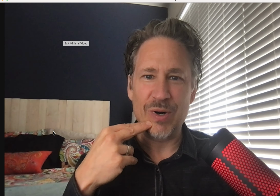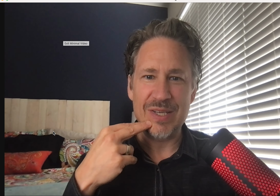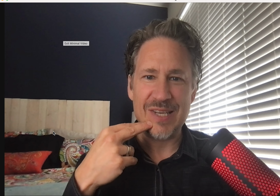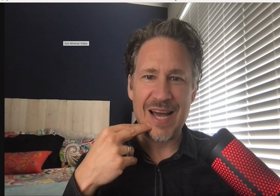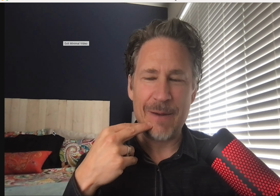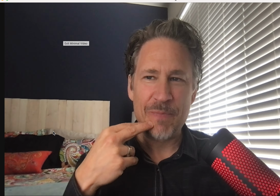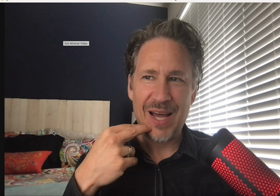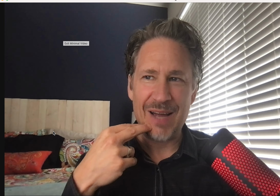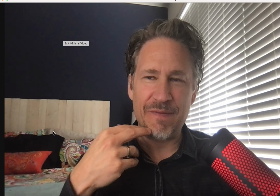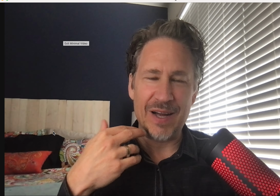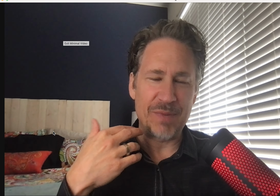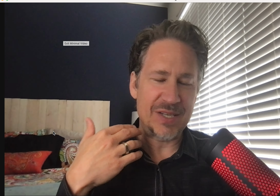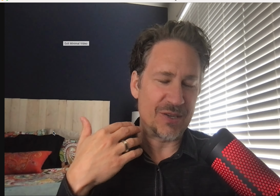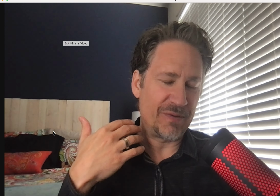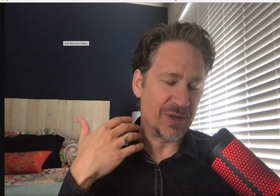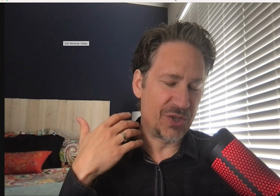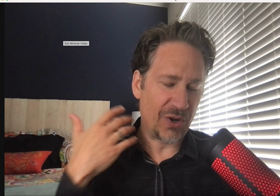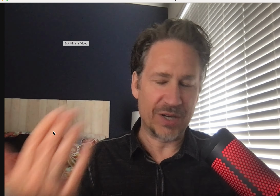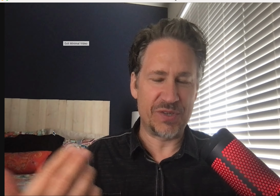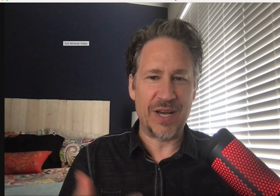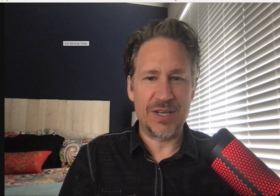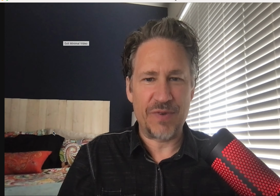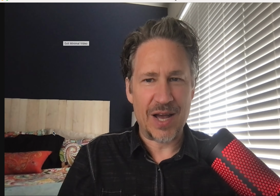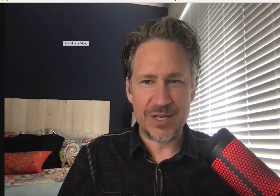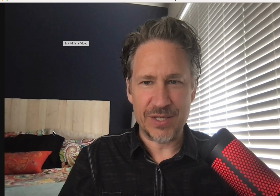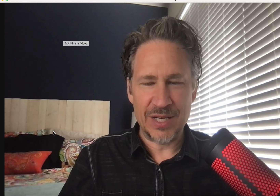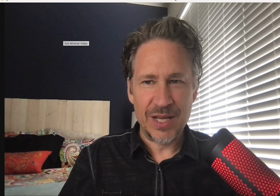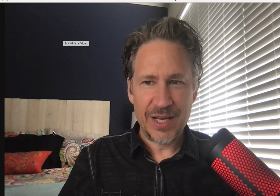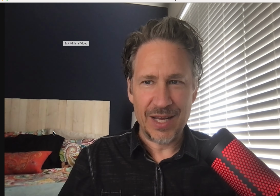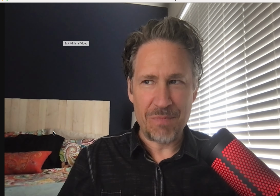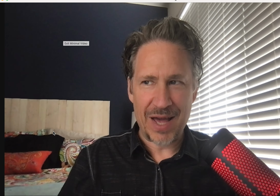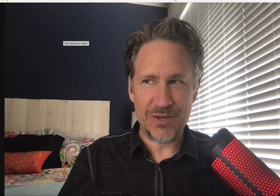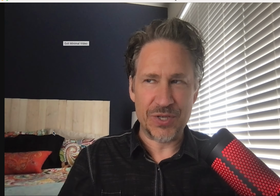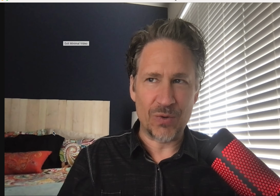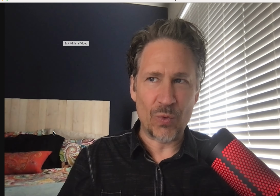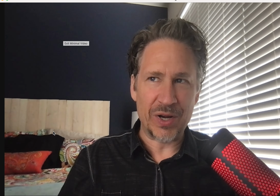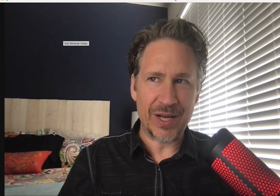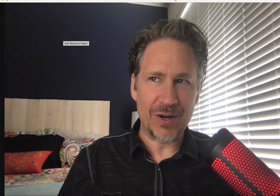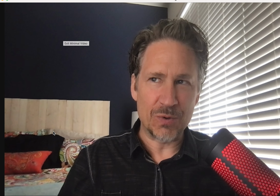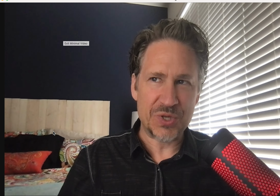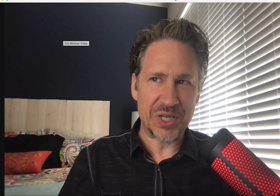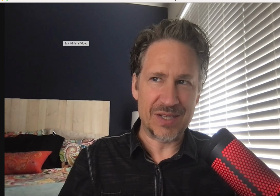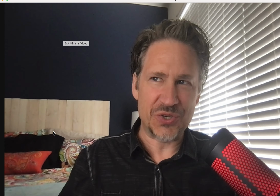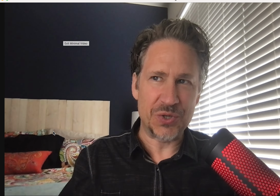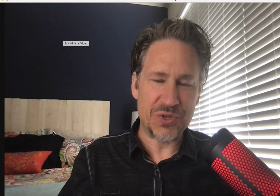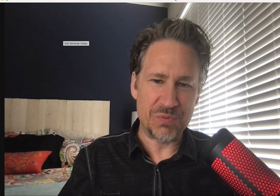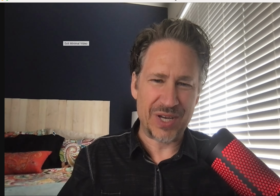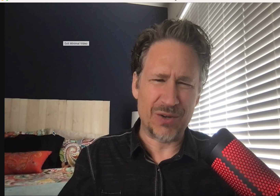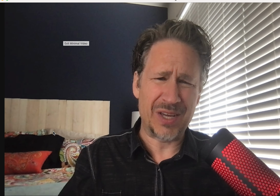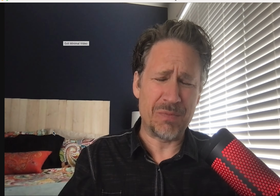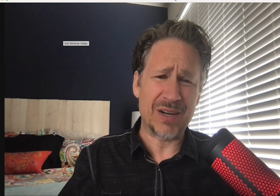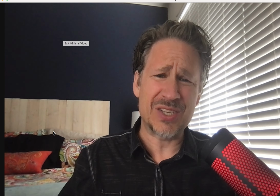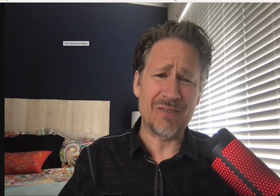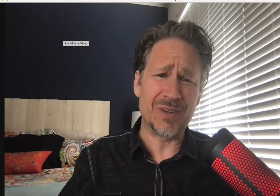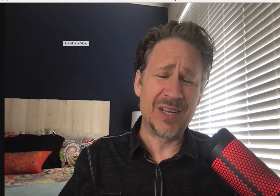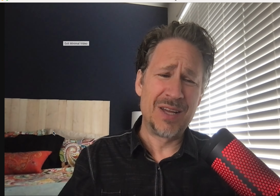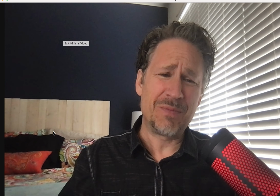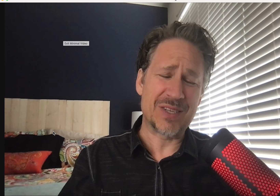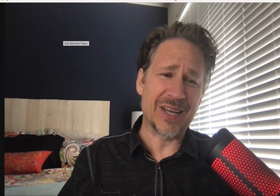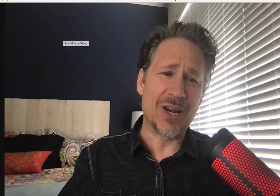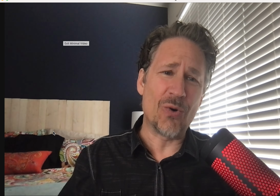is where it's at. I find myself a ton of satisfaction in managing and running and hosting this YouTube channel,